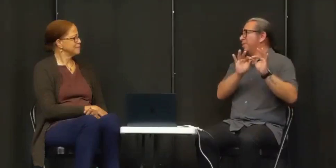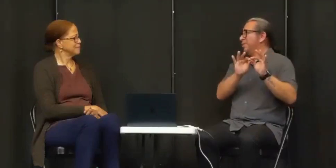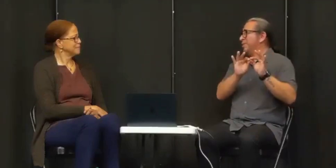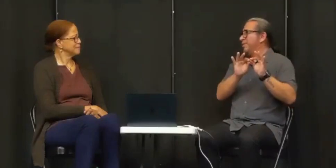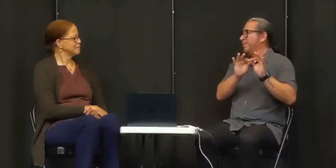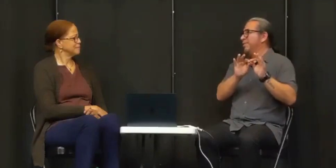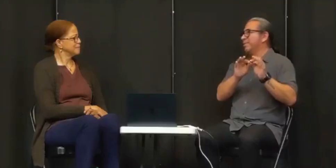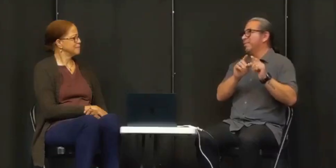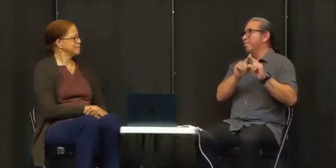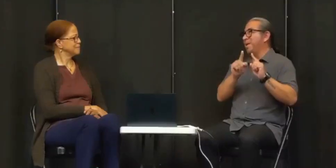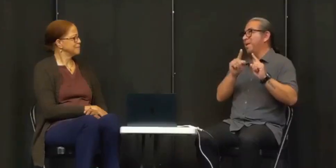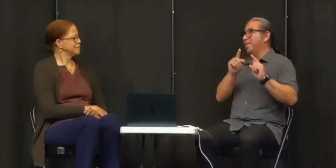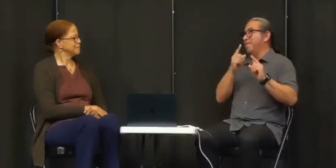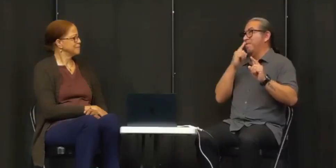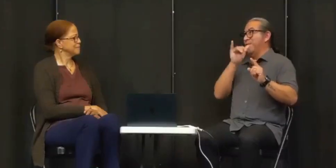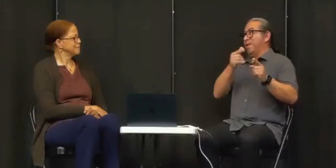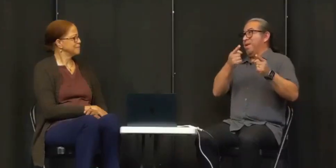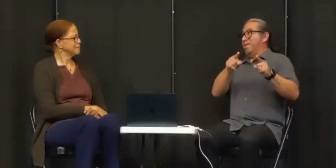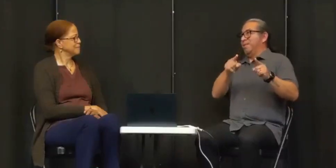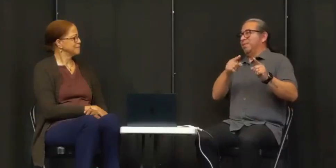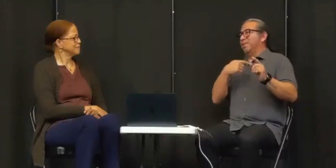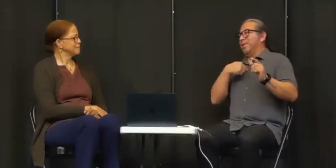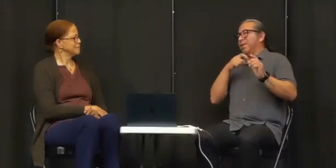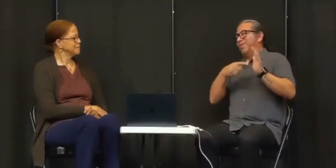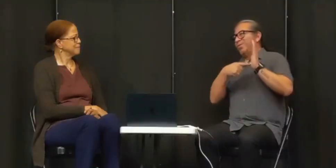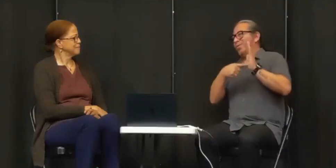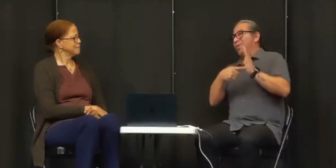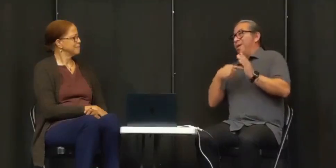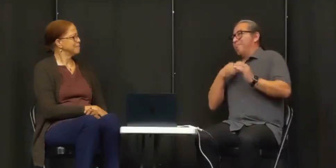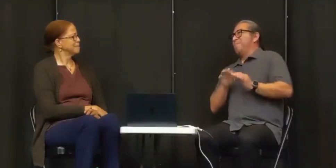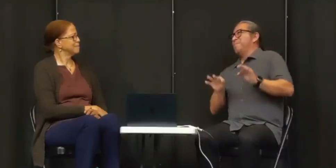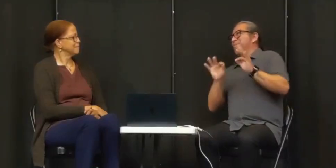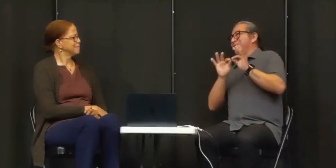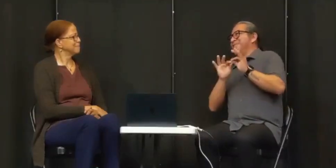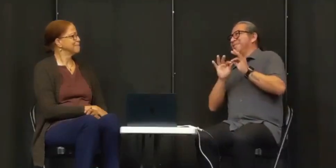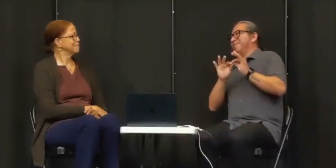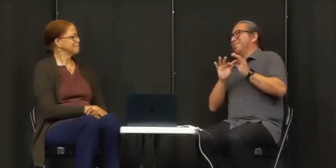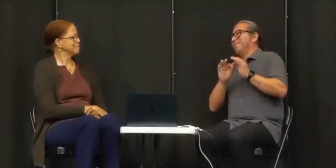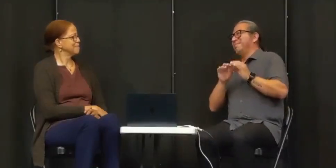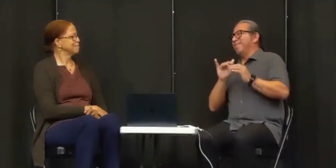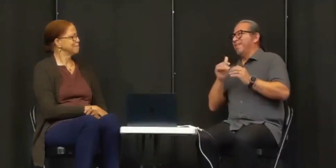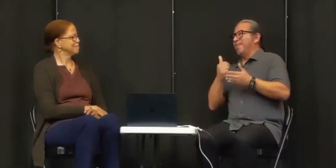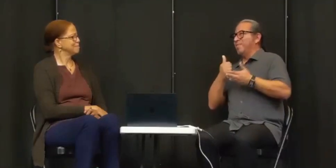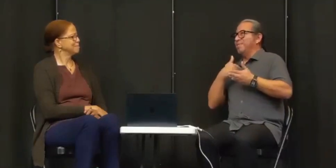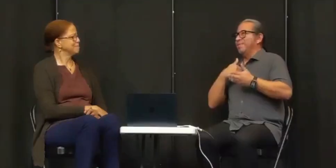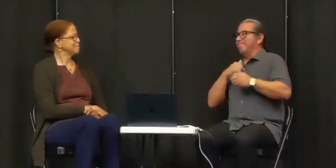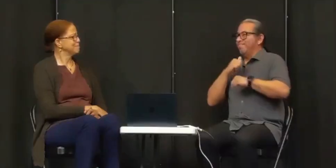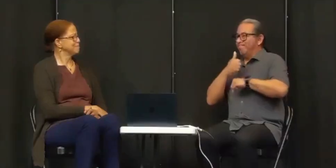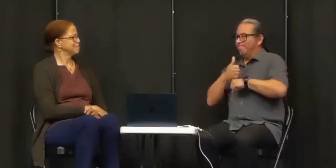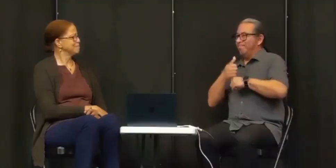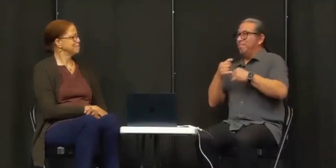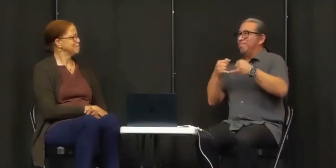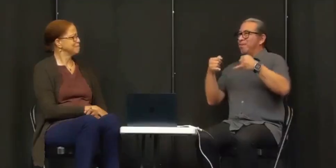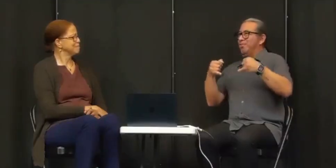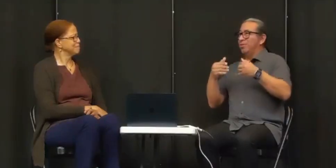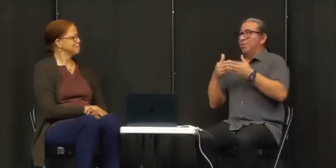through, teaching them what's important. But for that to happen, I have to model that I'm important.